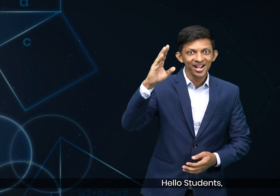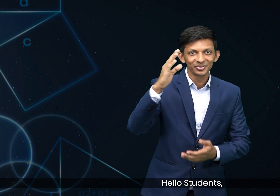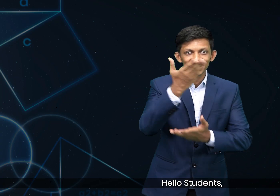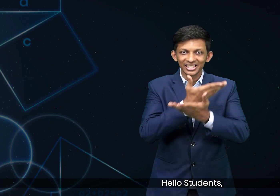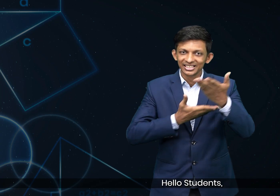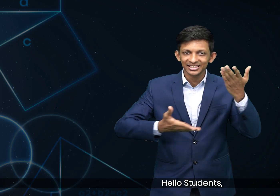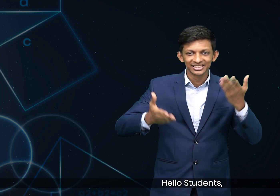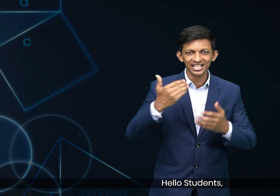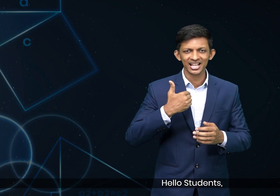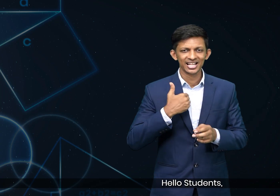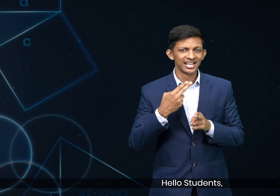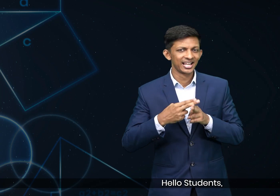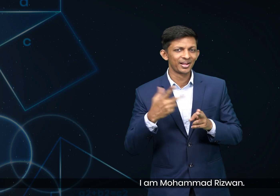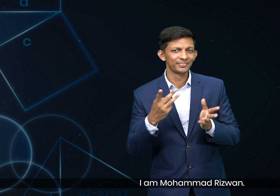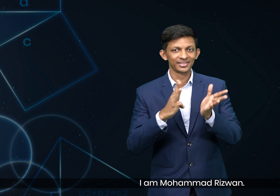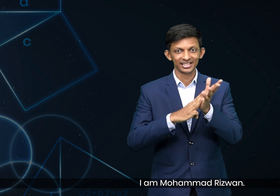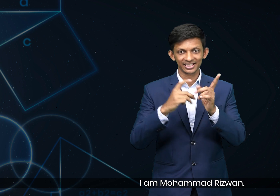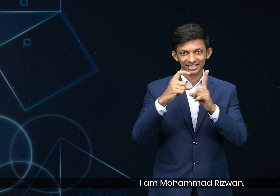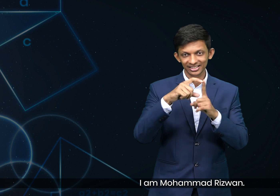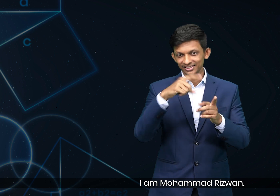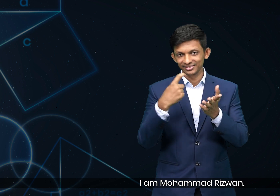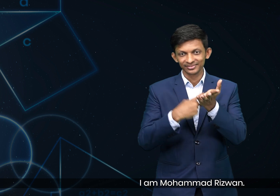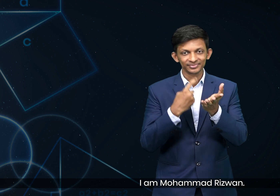Hello students, I am Mohammad Rizwan.